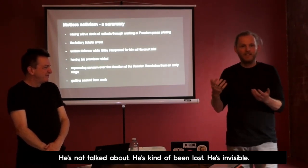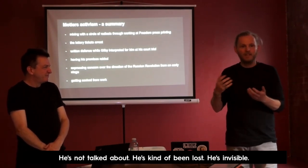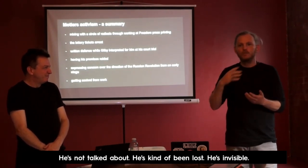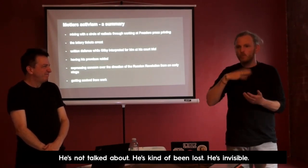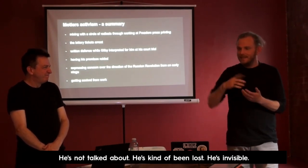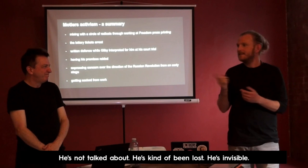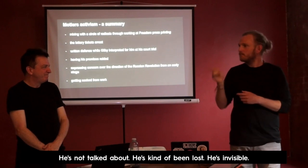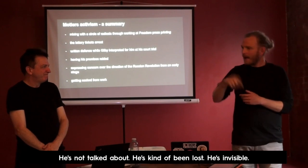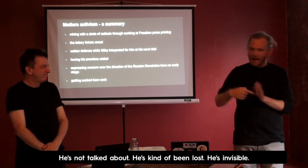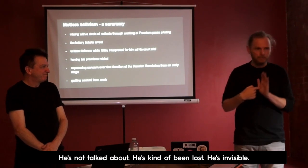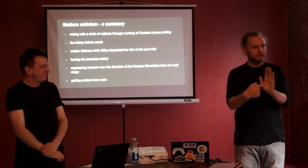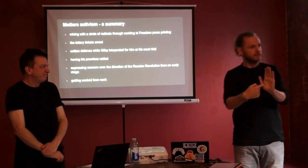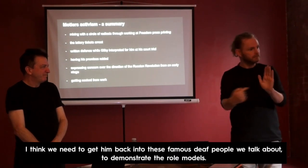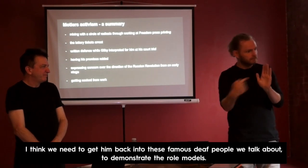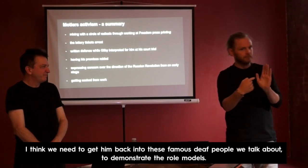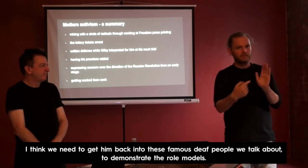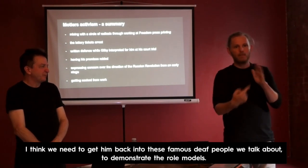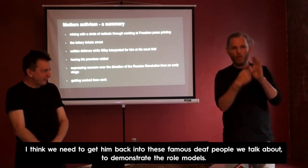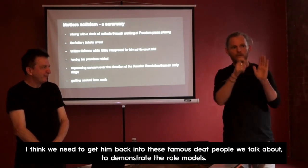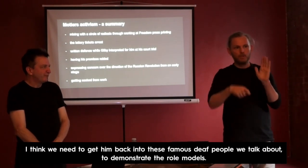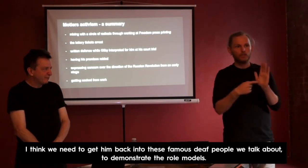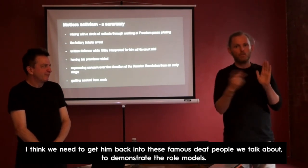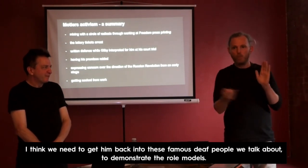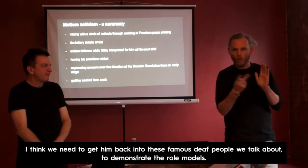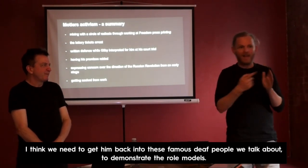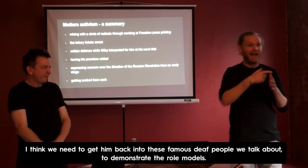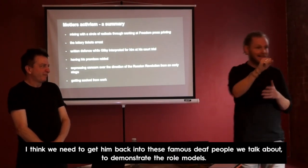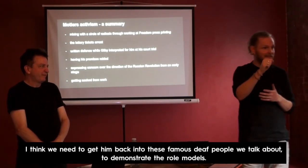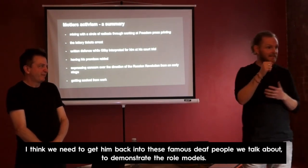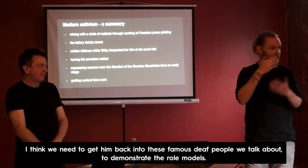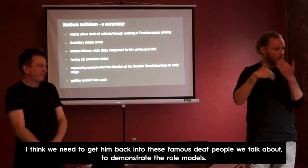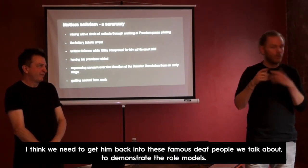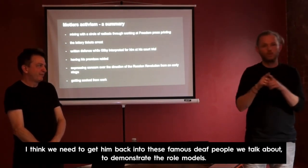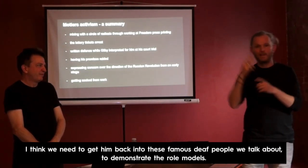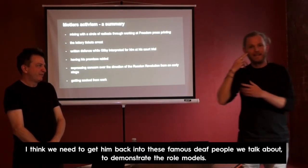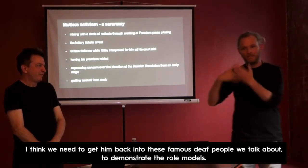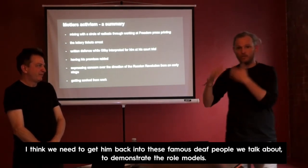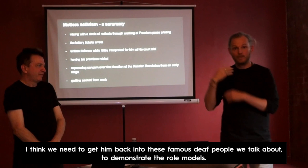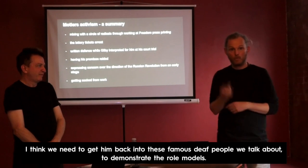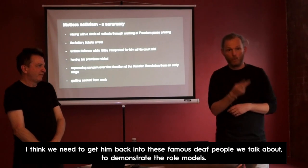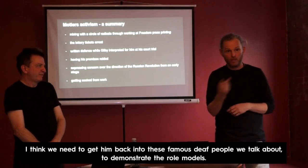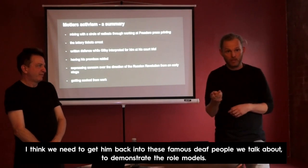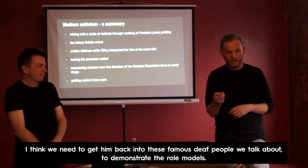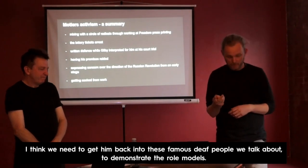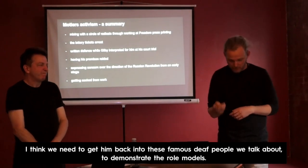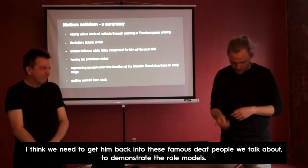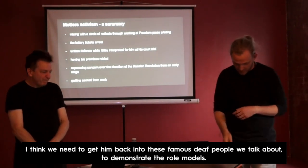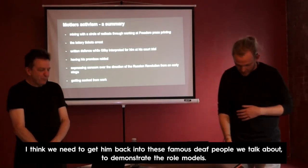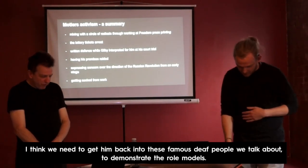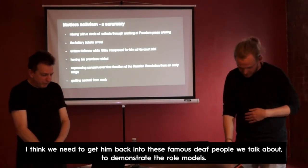been lost. He's invisible. And I think we need to get him back into these famous deaf people we talk